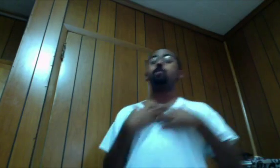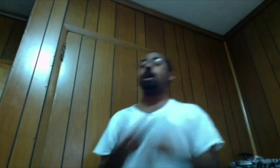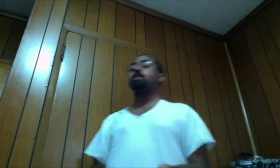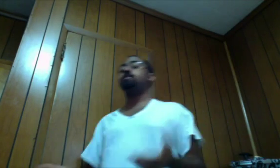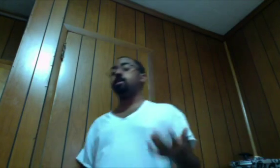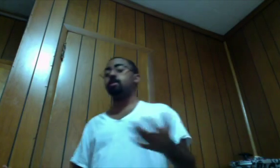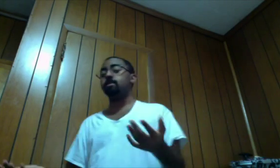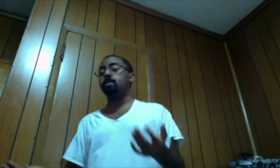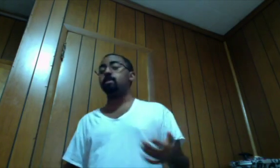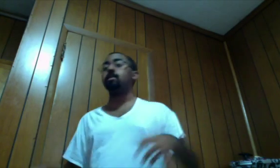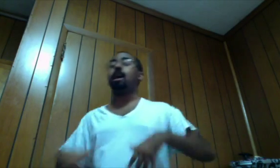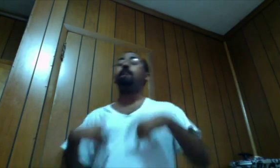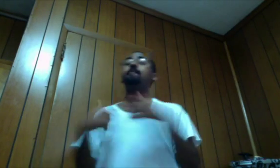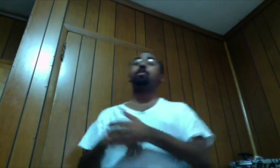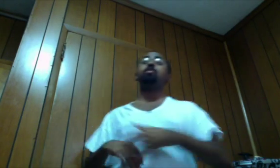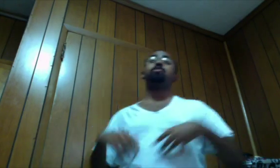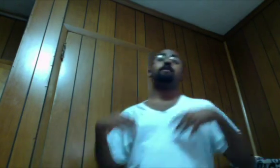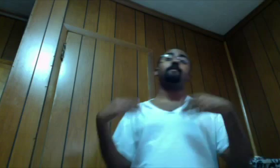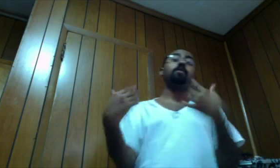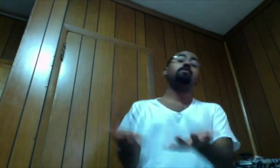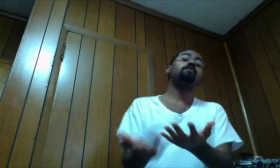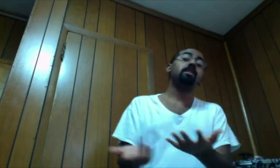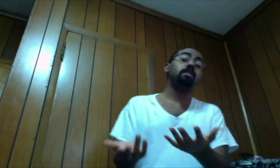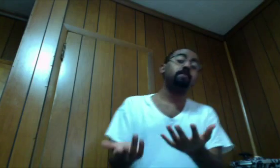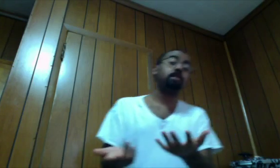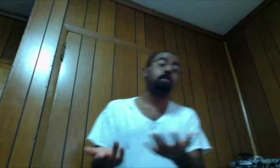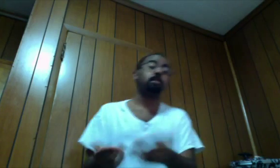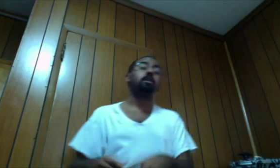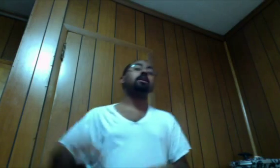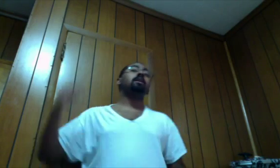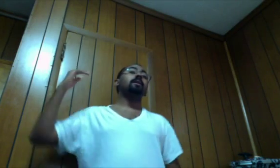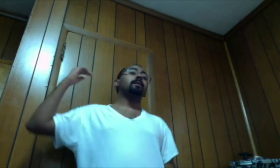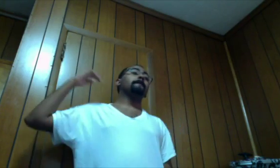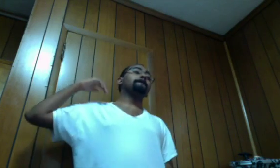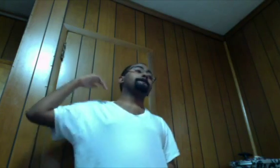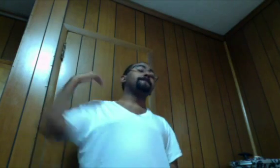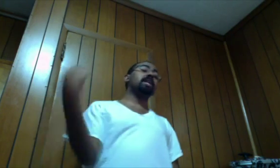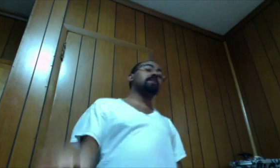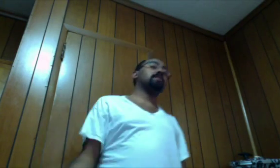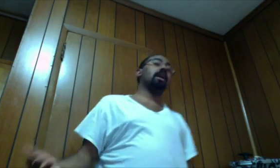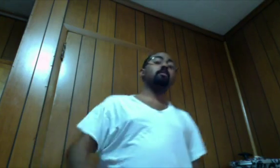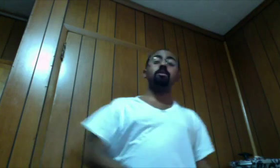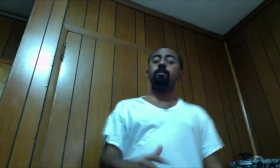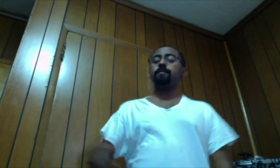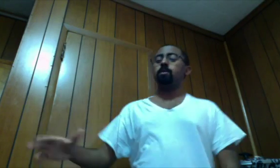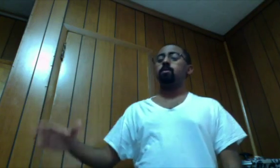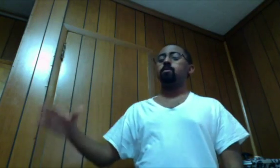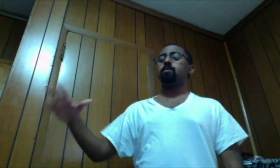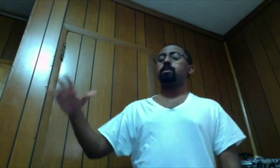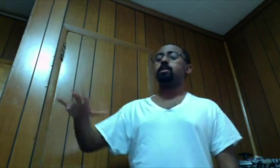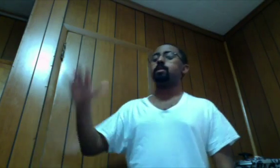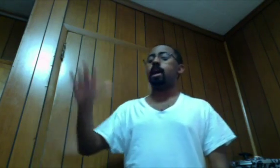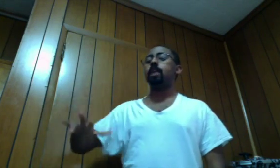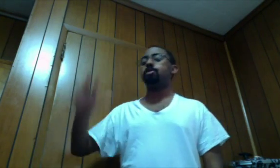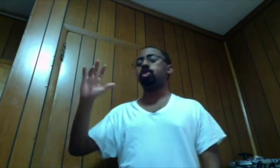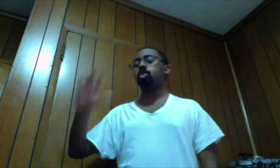watch the rest of the season. I am not going to review the rest of the season, but I will review this entire